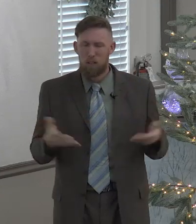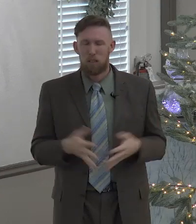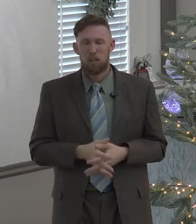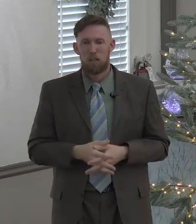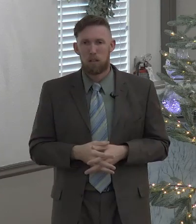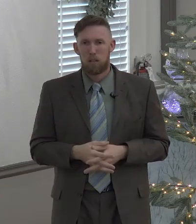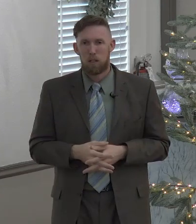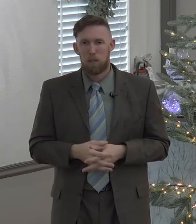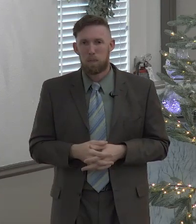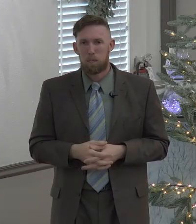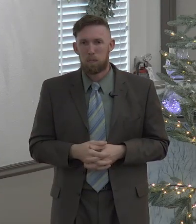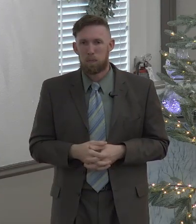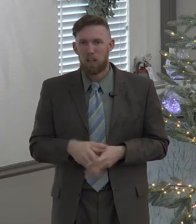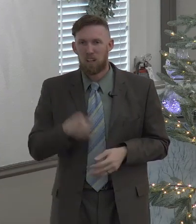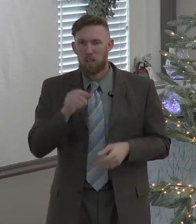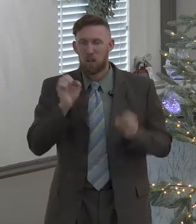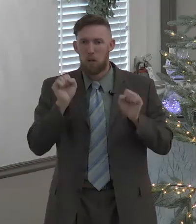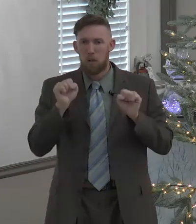question about it.